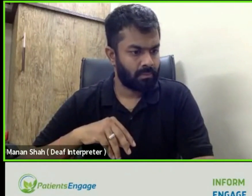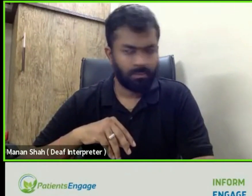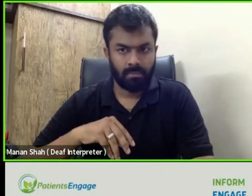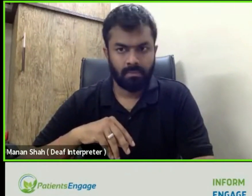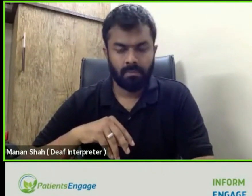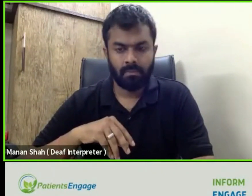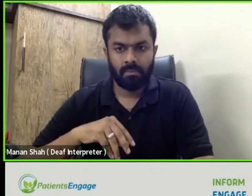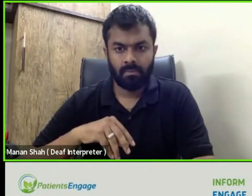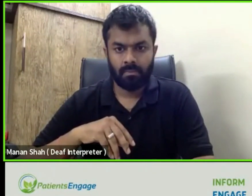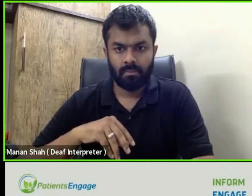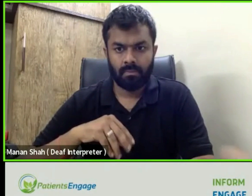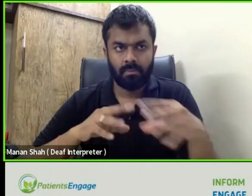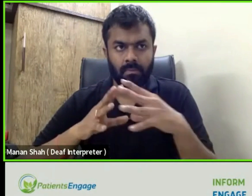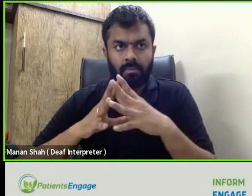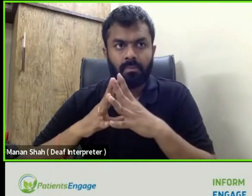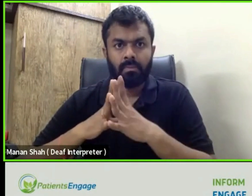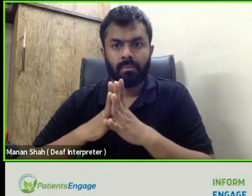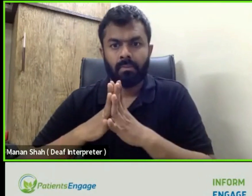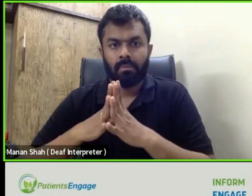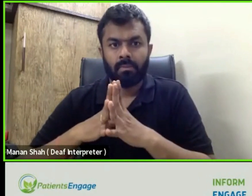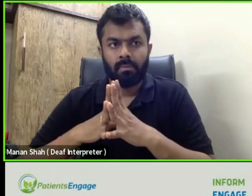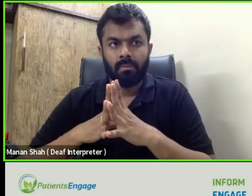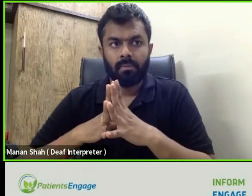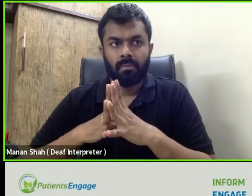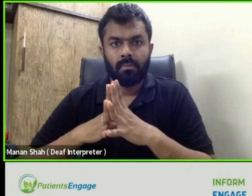of rehabilitation, first,